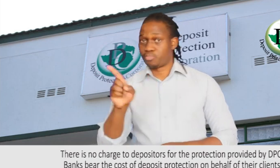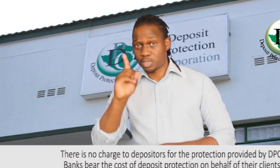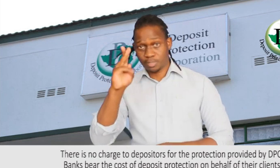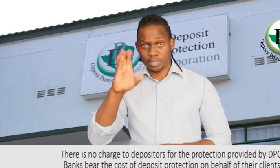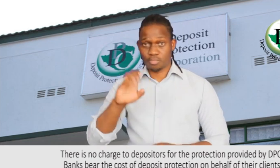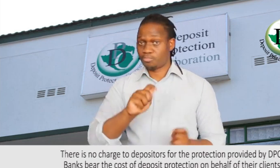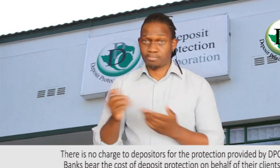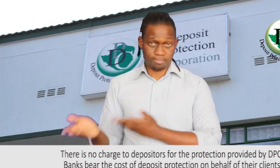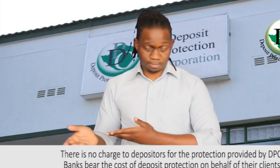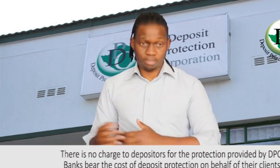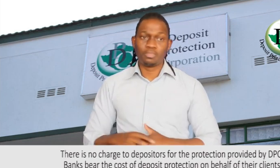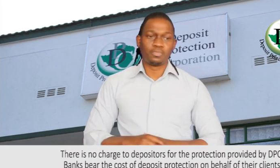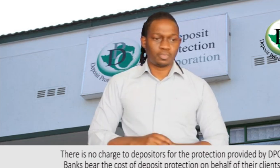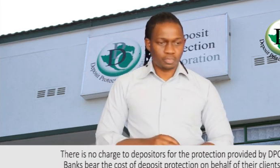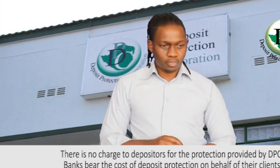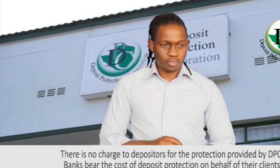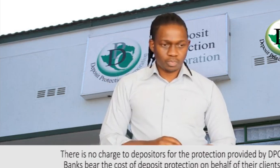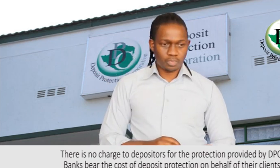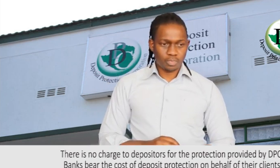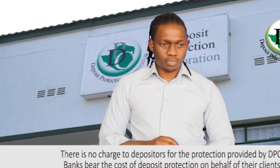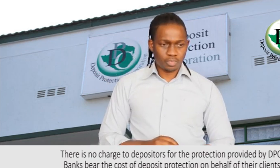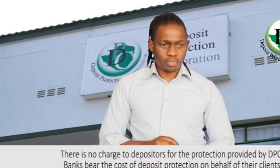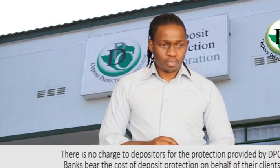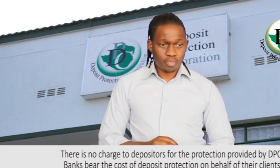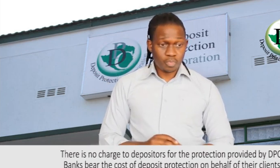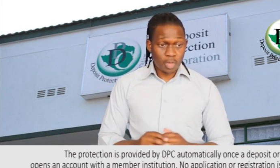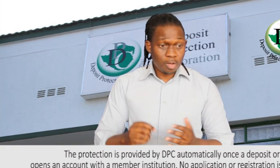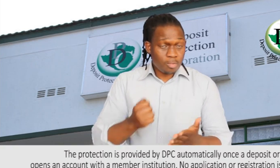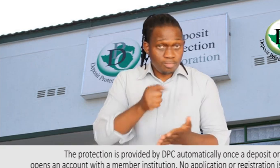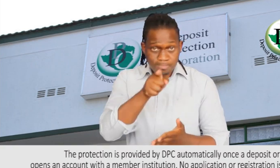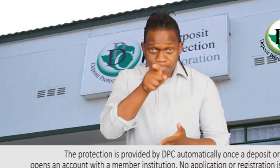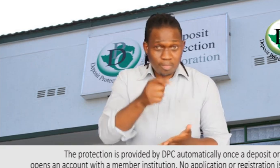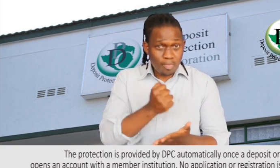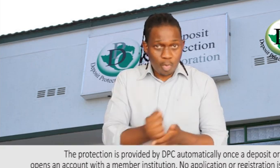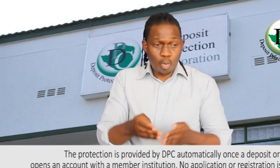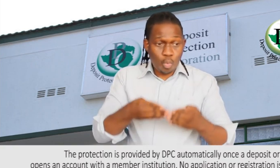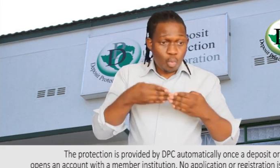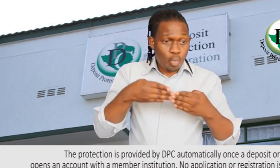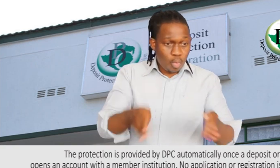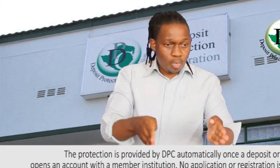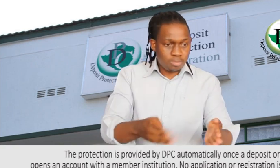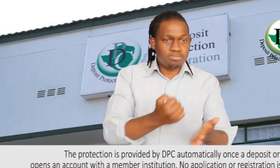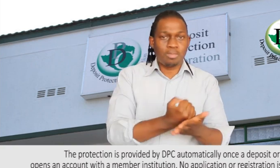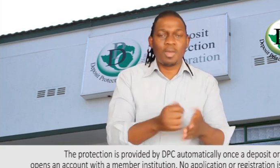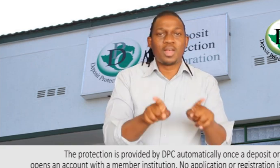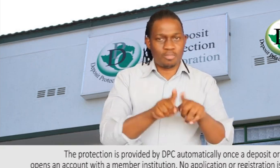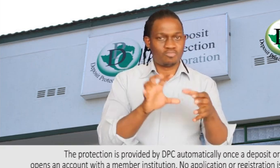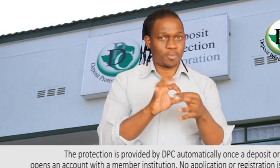of deposit protection on behalf of their clients. The protection is provided by DPC automatically once